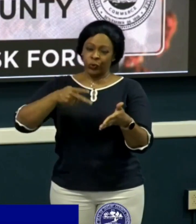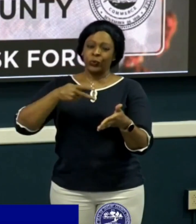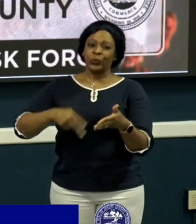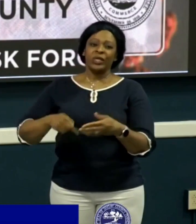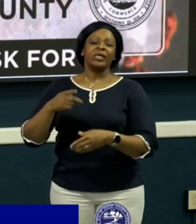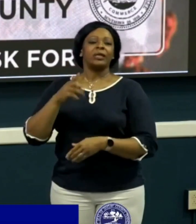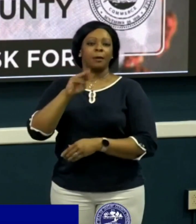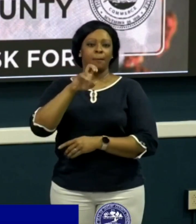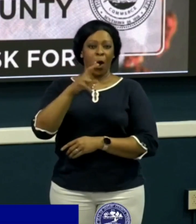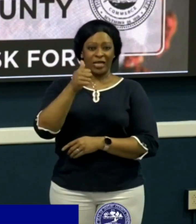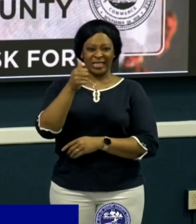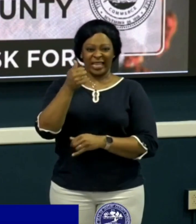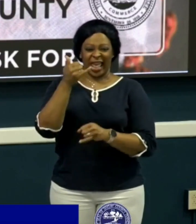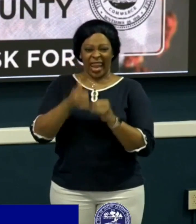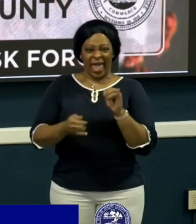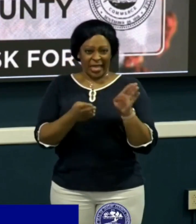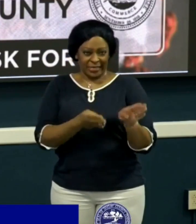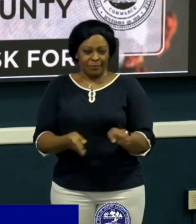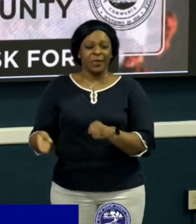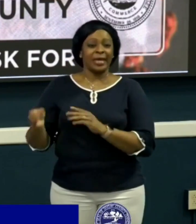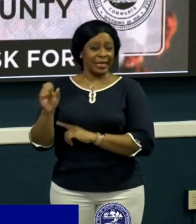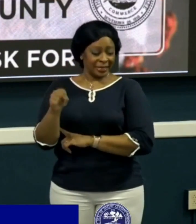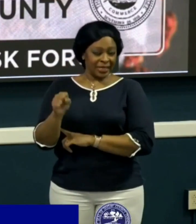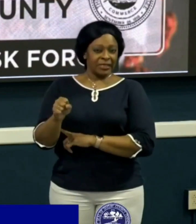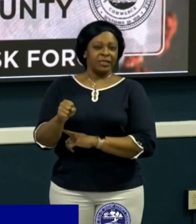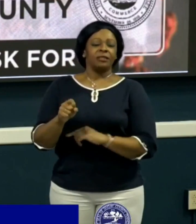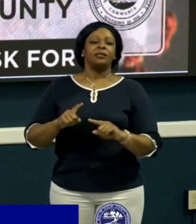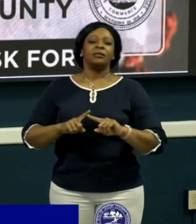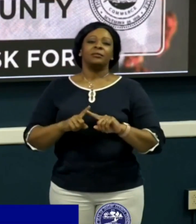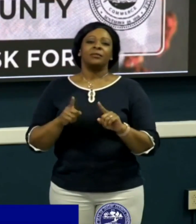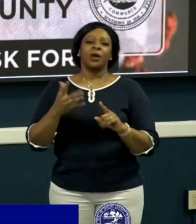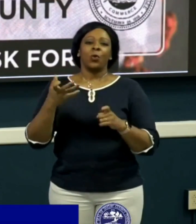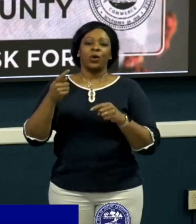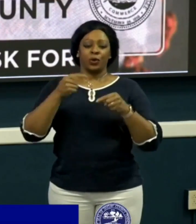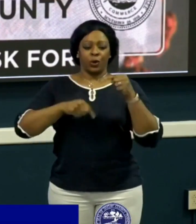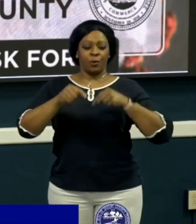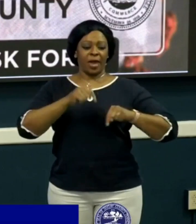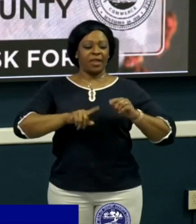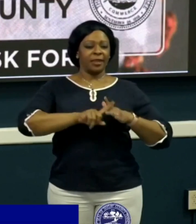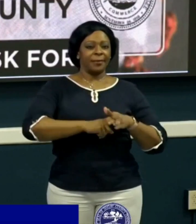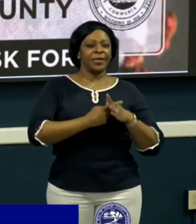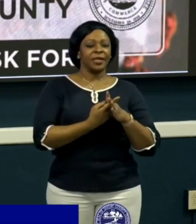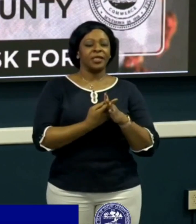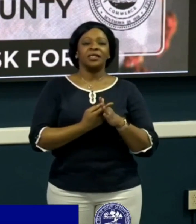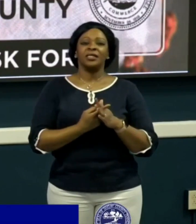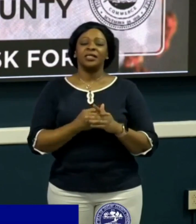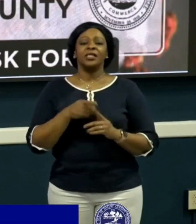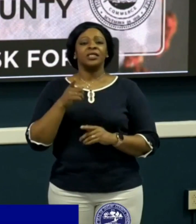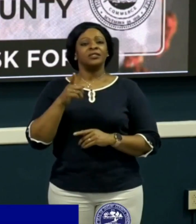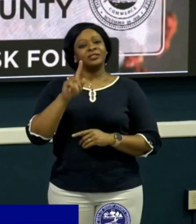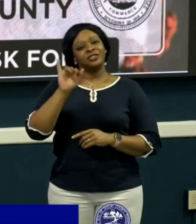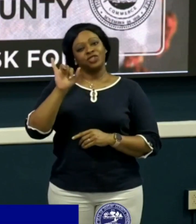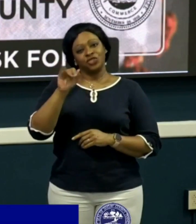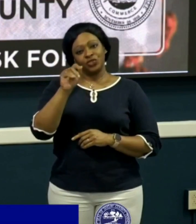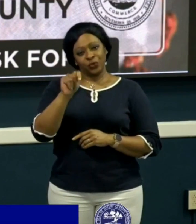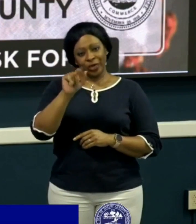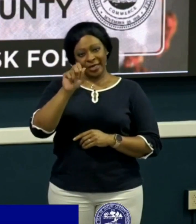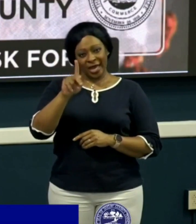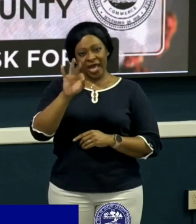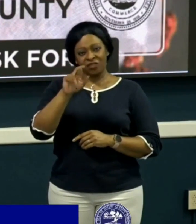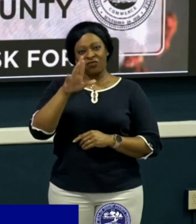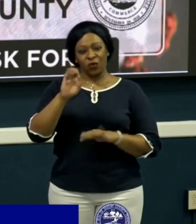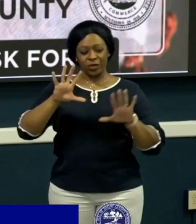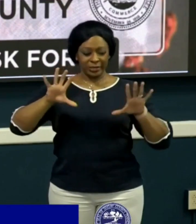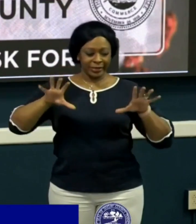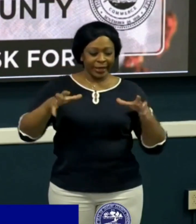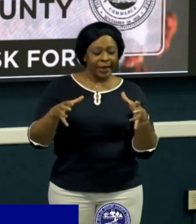and on March 10th, that's our last plan. But, you know, I just want to come back to the very beginning. You form a joint task force to address something